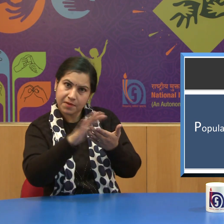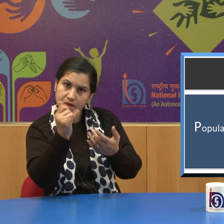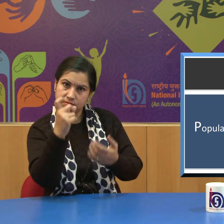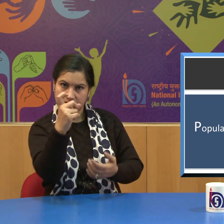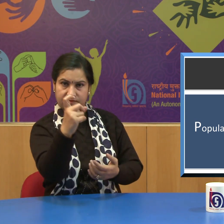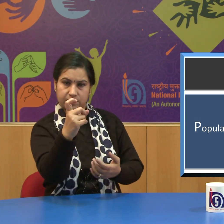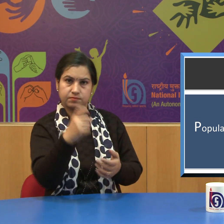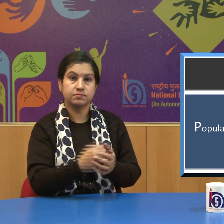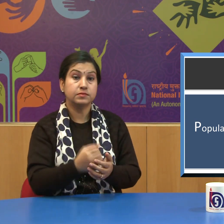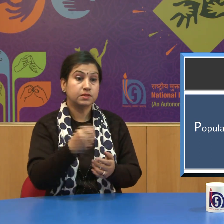chapter's name is